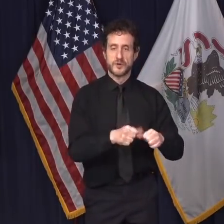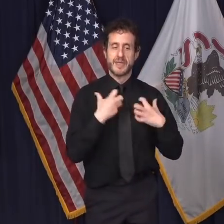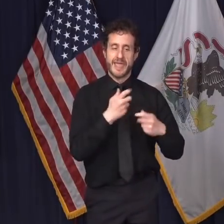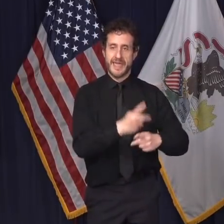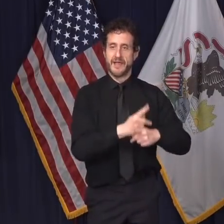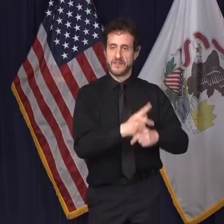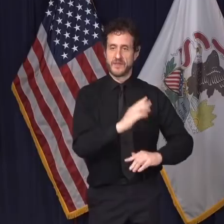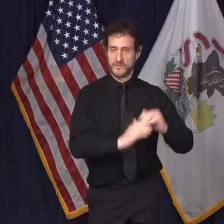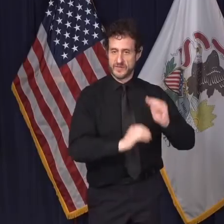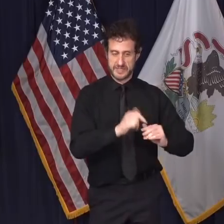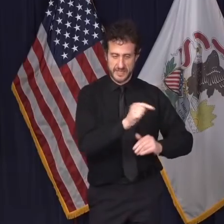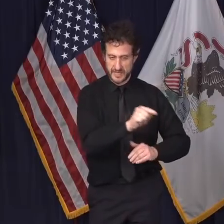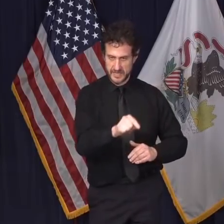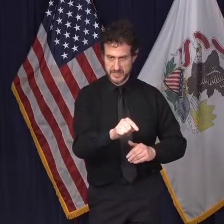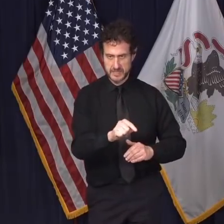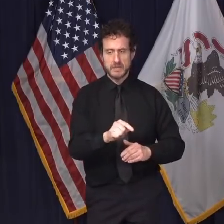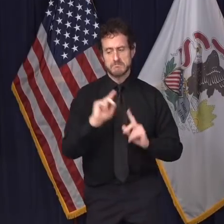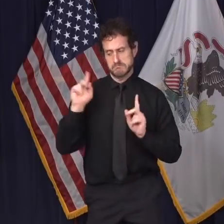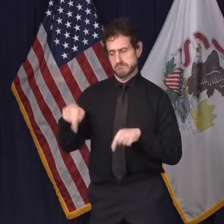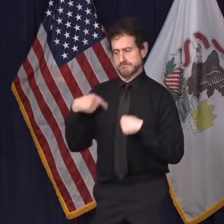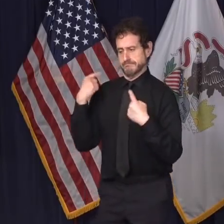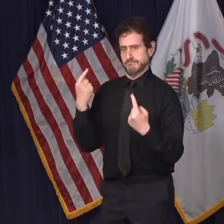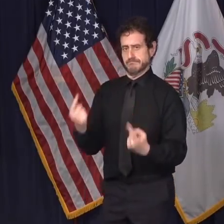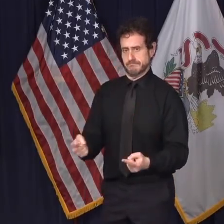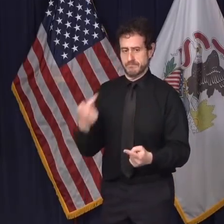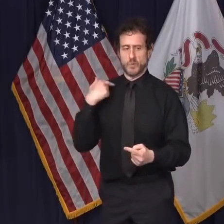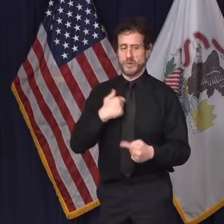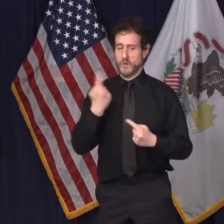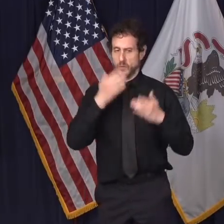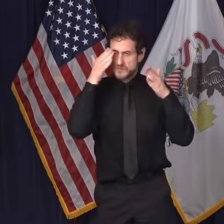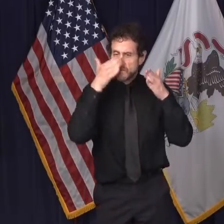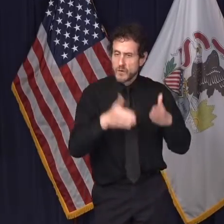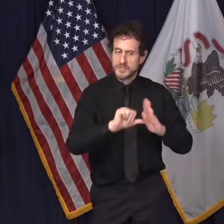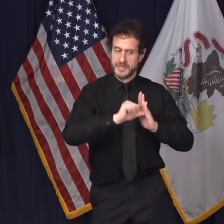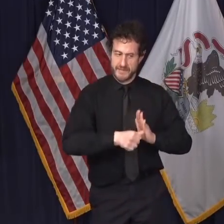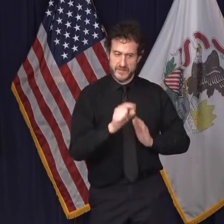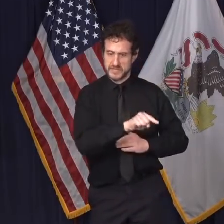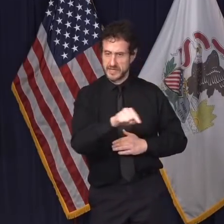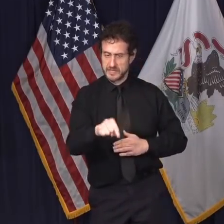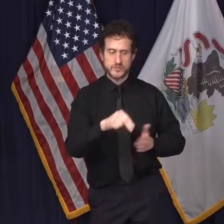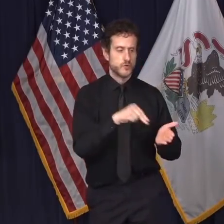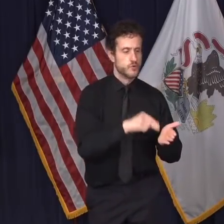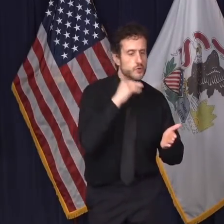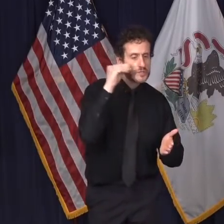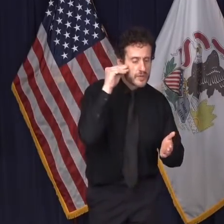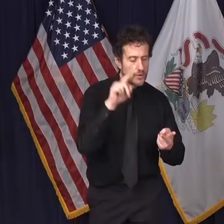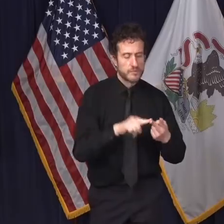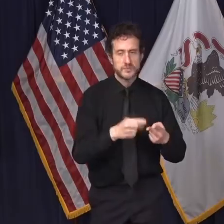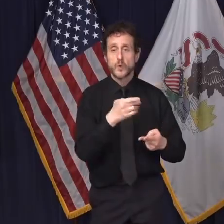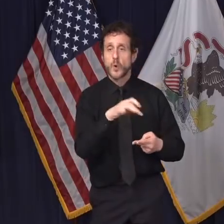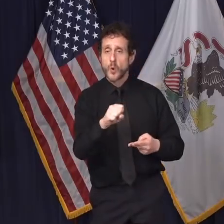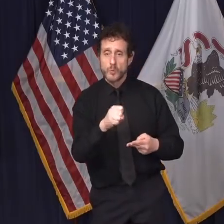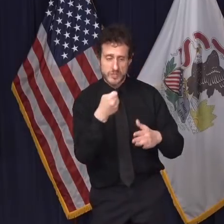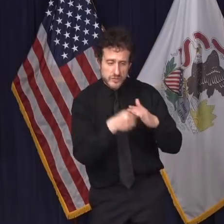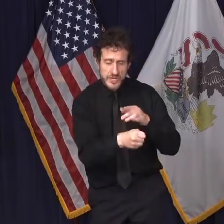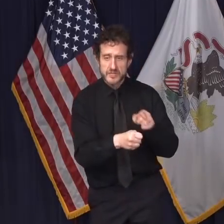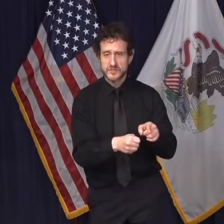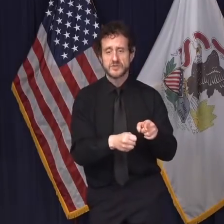center of our COVID-19 response since day one, and which will continue to be a central focus of our